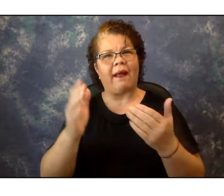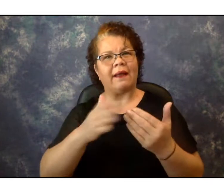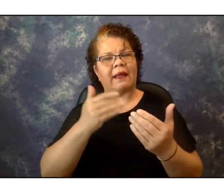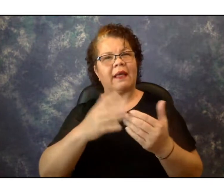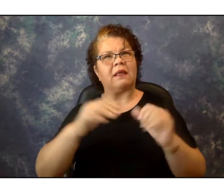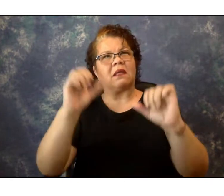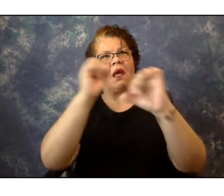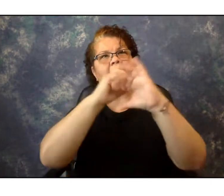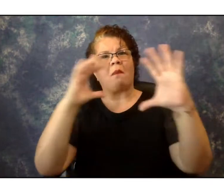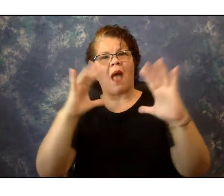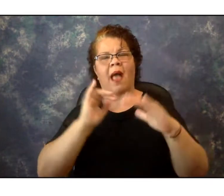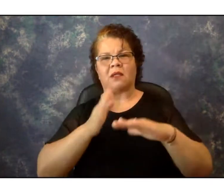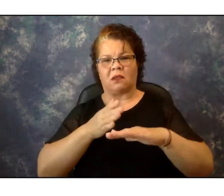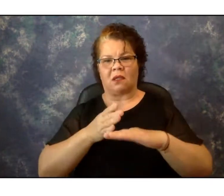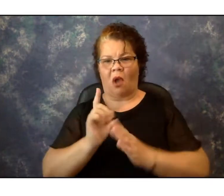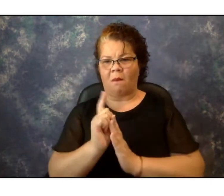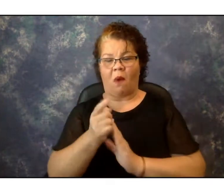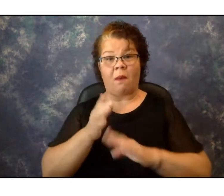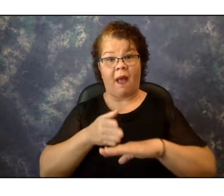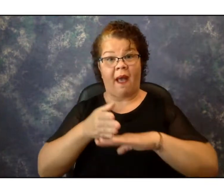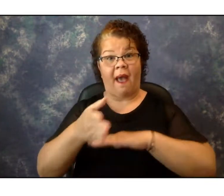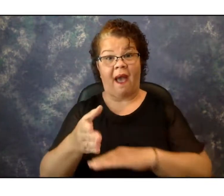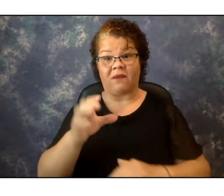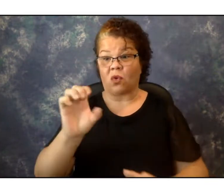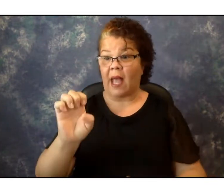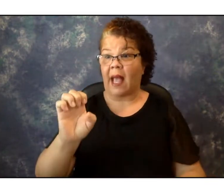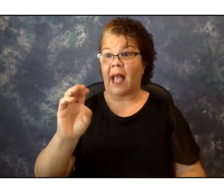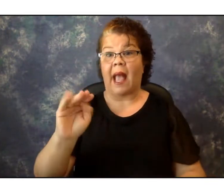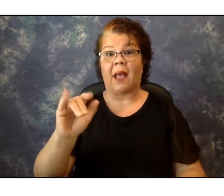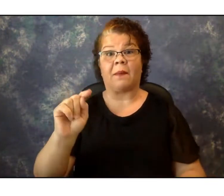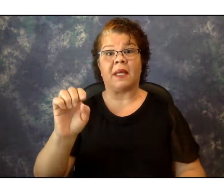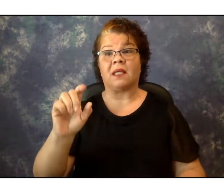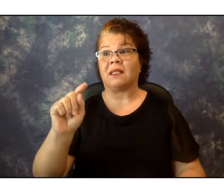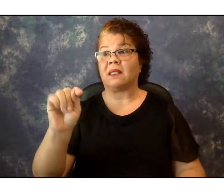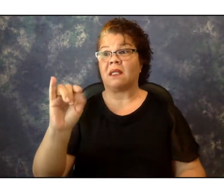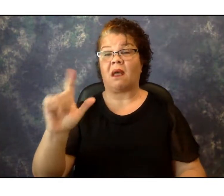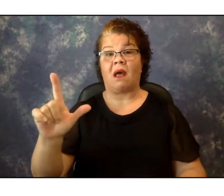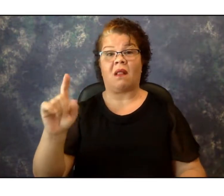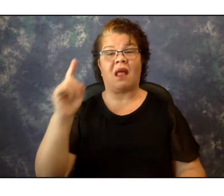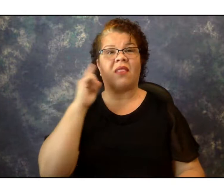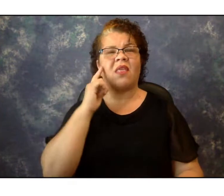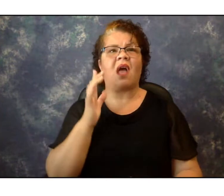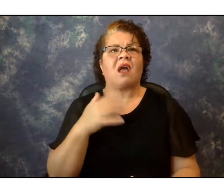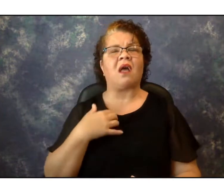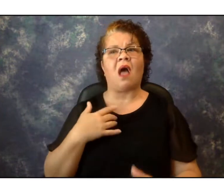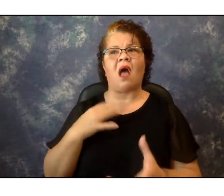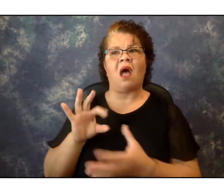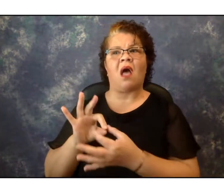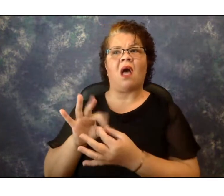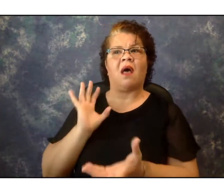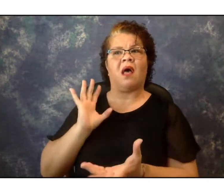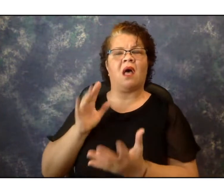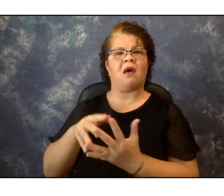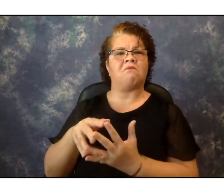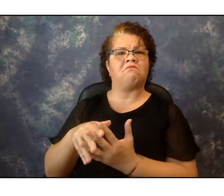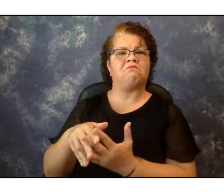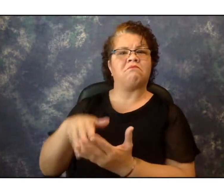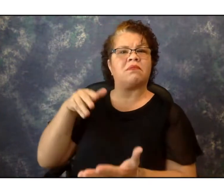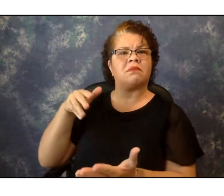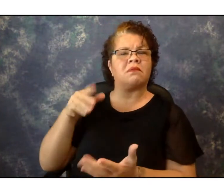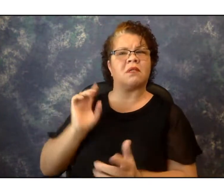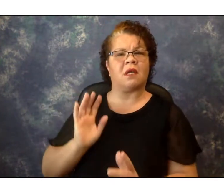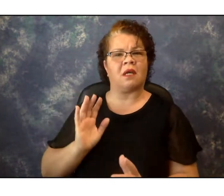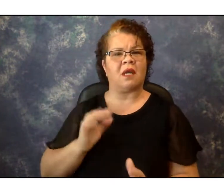where Black people would cut their losses, right? That like the takeaway from that story could have been, I'm not sending my